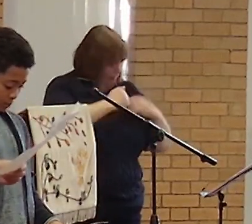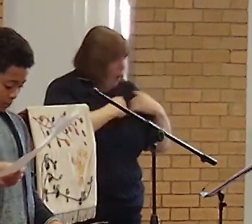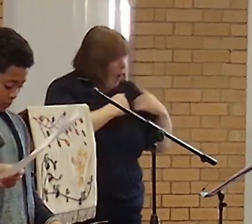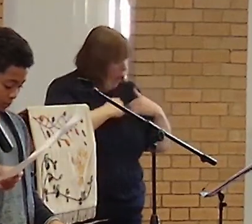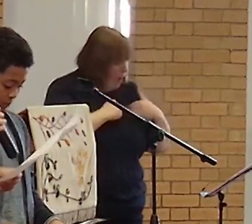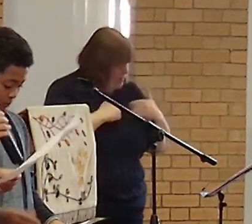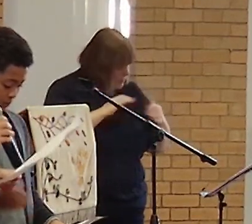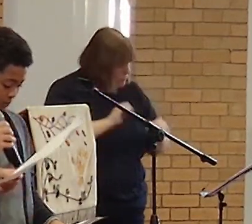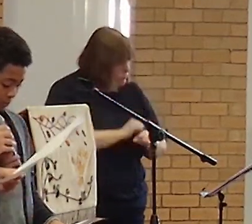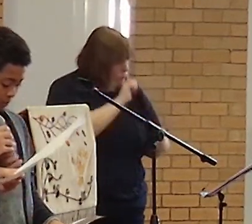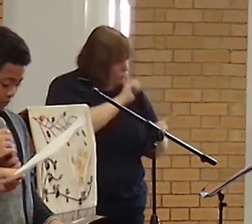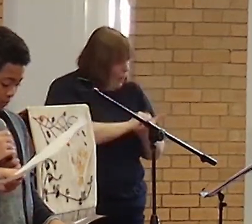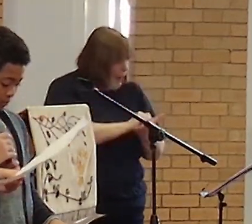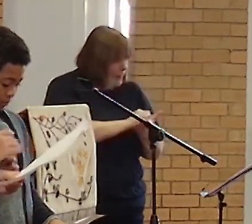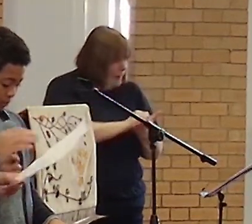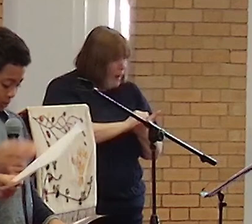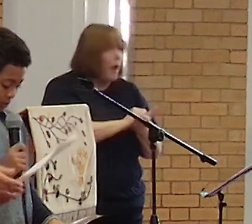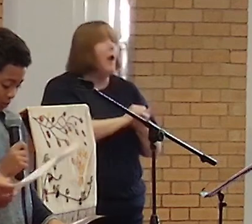world.